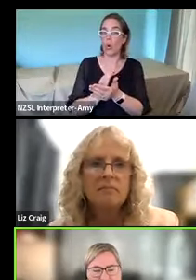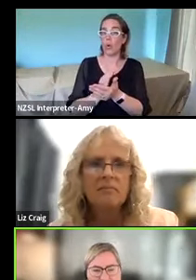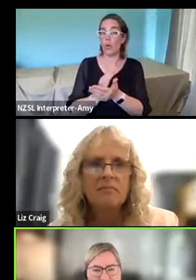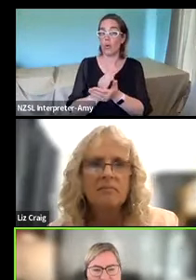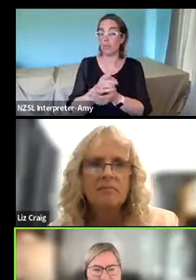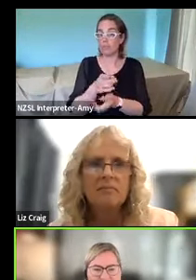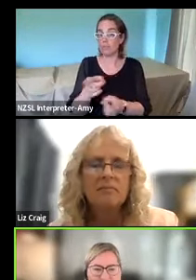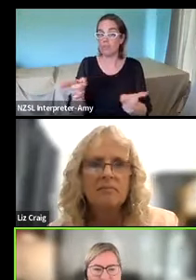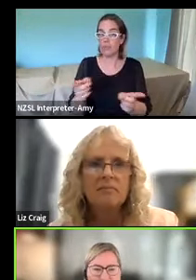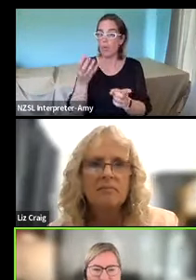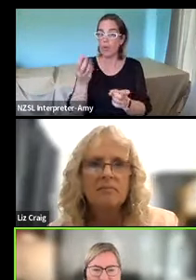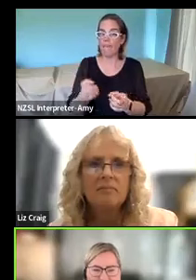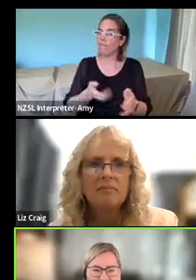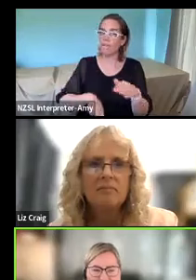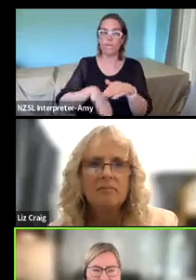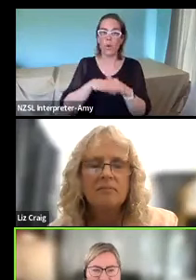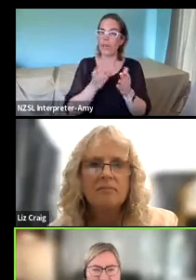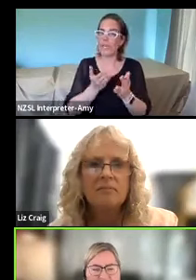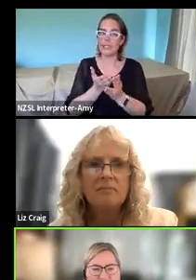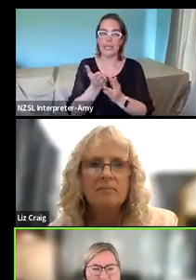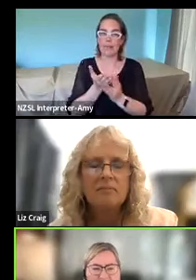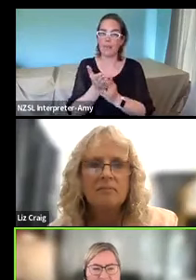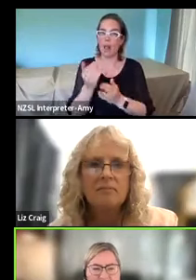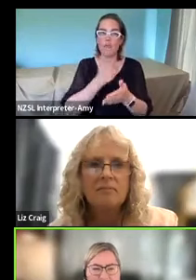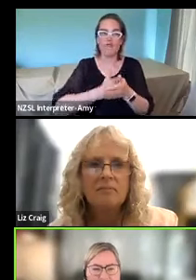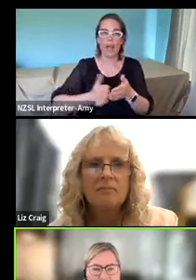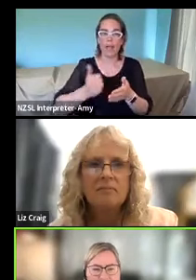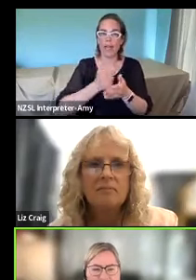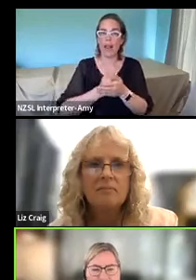a fully accessible and regular running